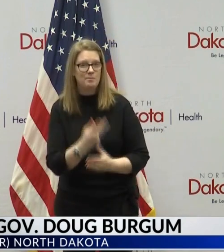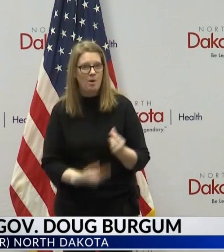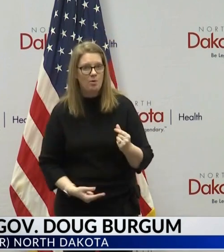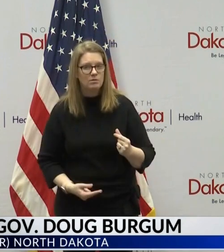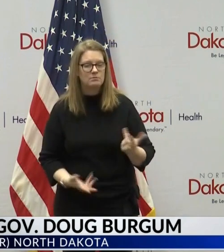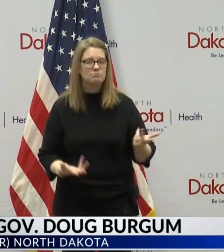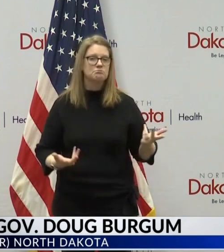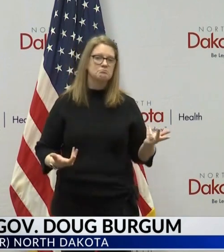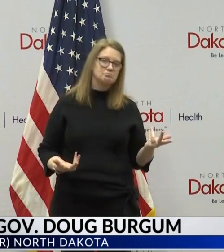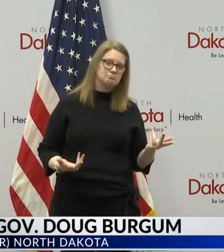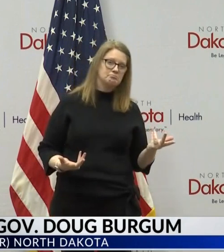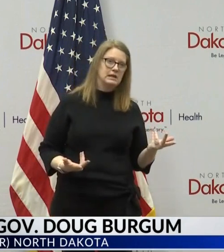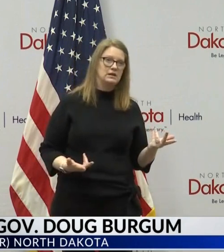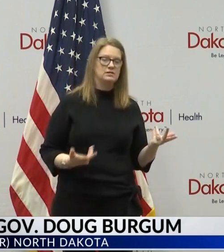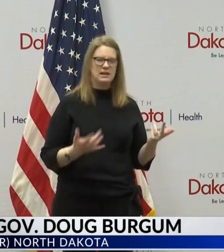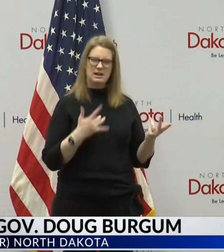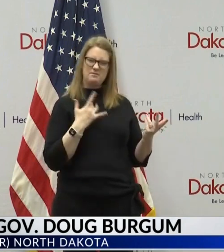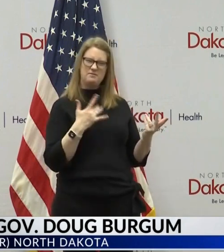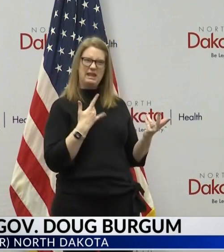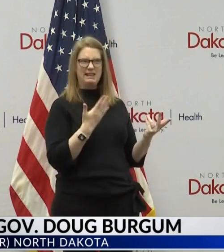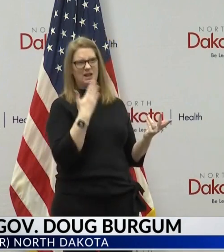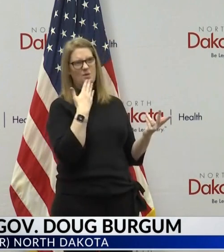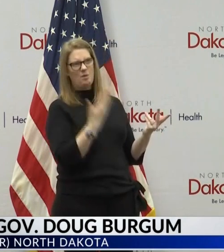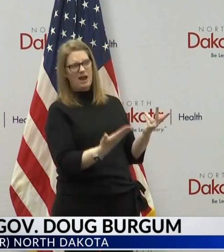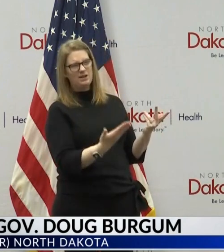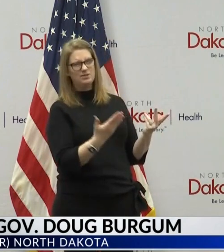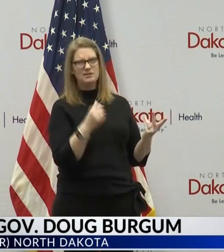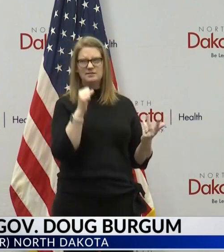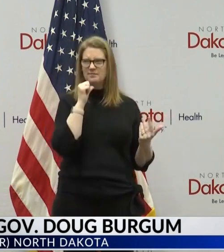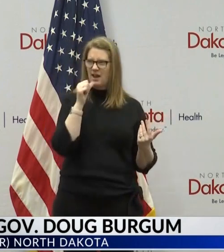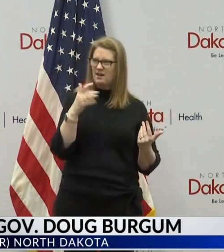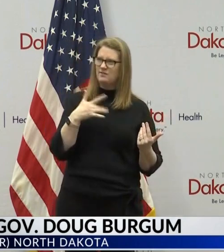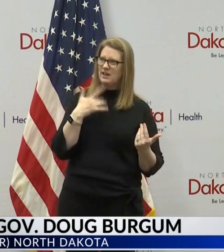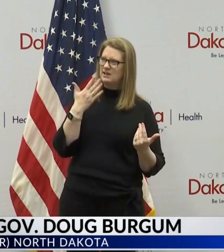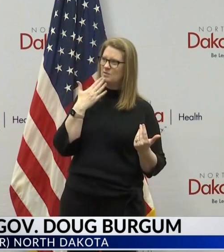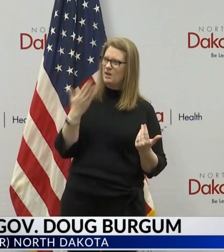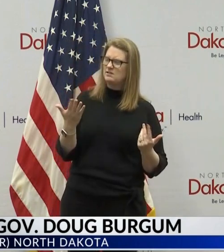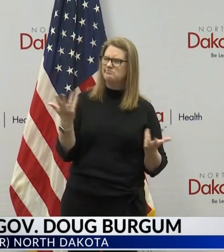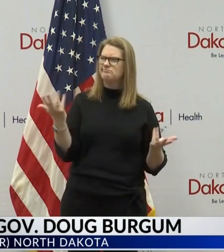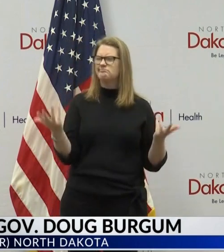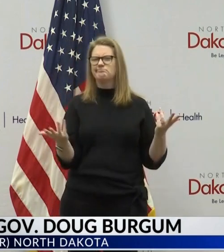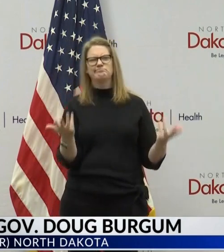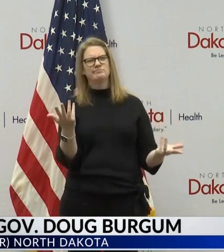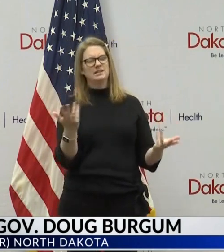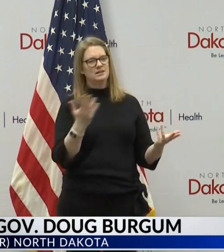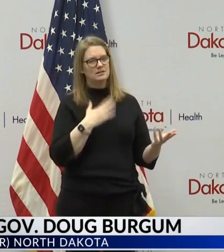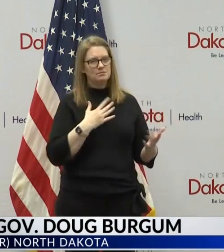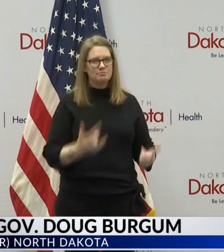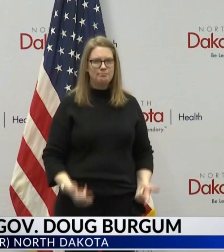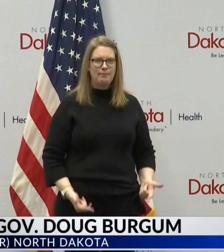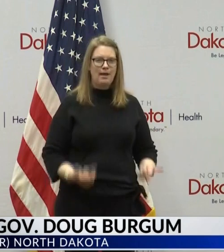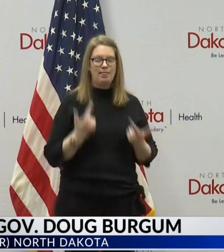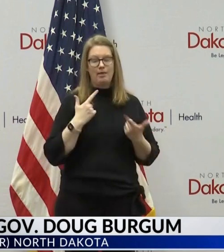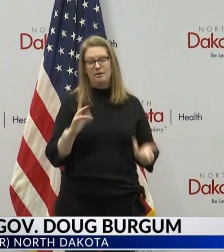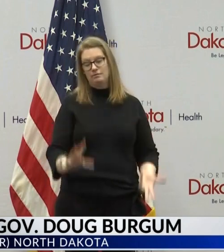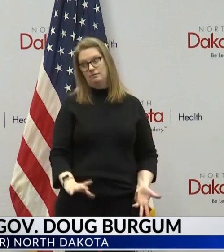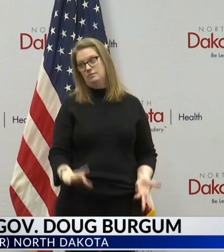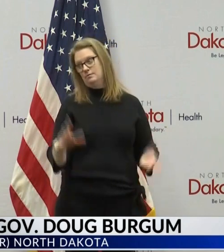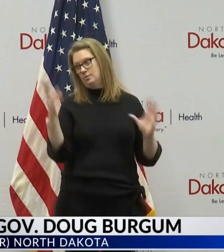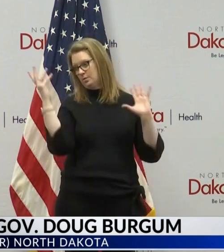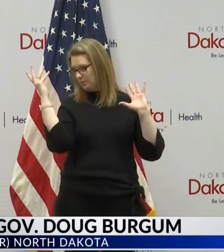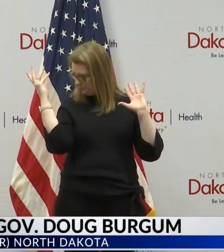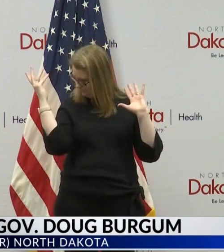am I feeling gratitude or not feeling gratitude? Wow, my whole life's been turned upside down.